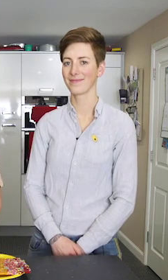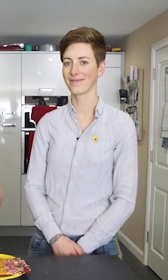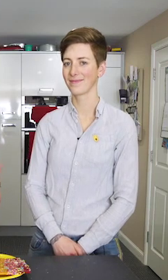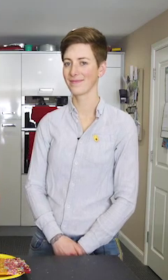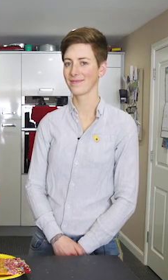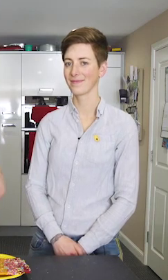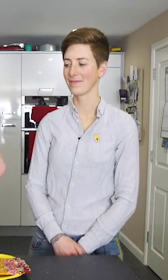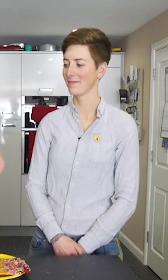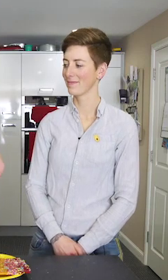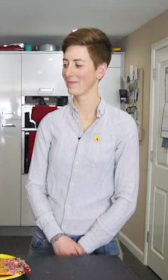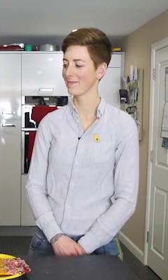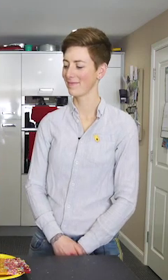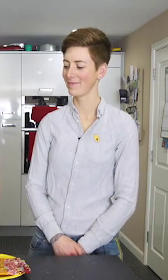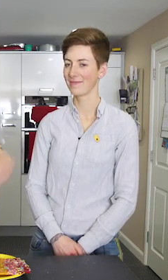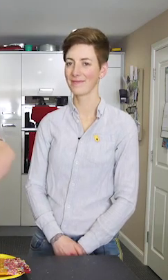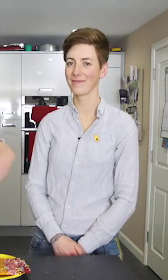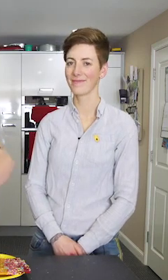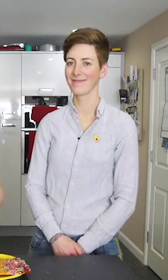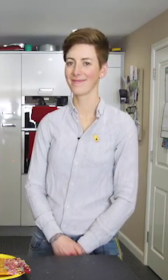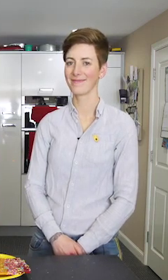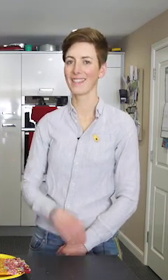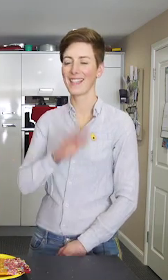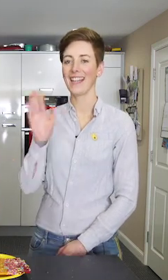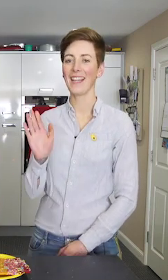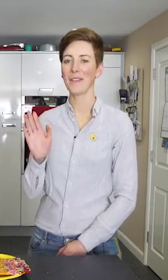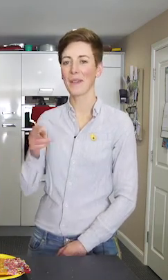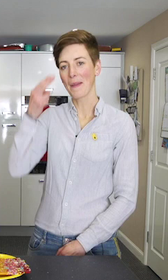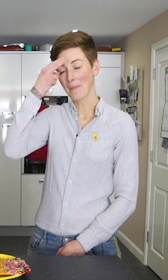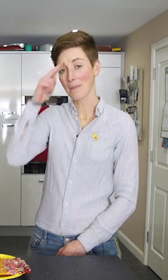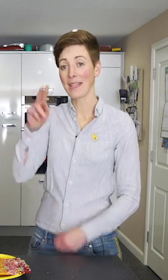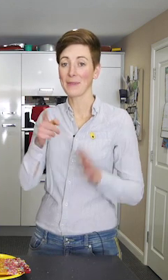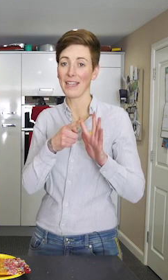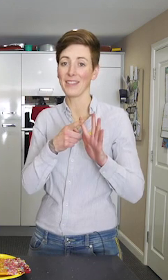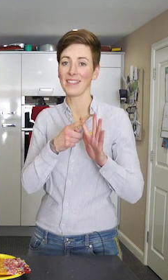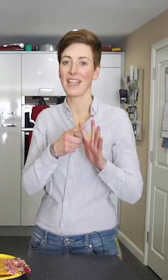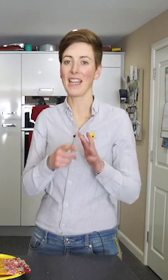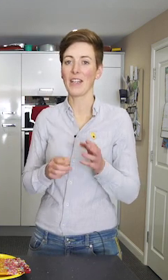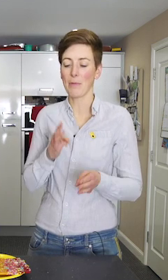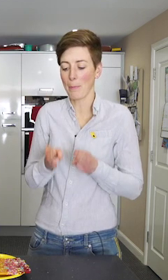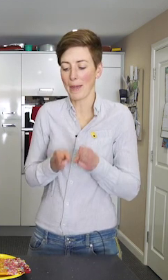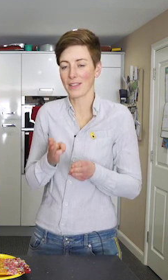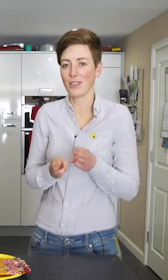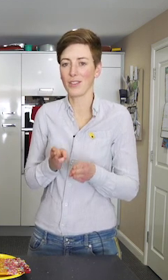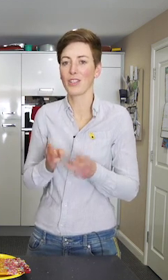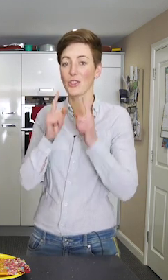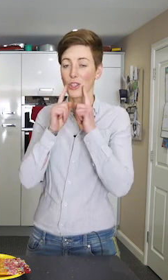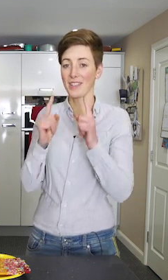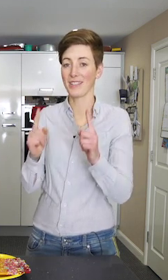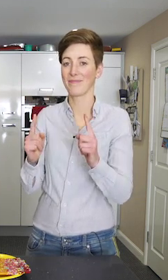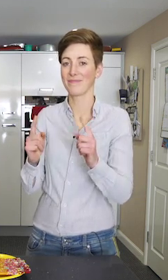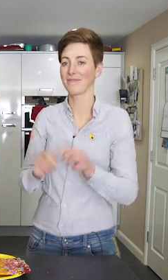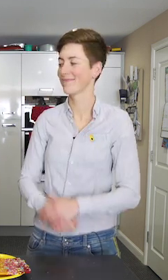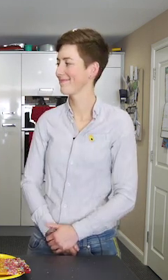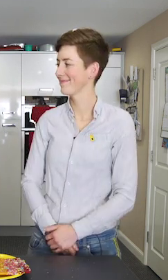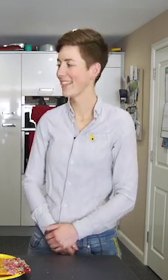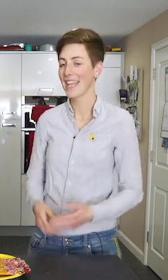Hi and welcome to Bryony May Bakes. Hello, my name's Erin and I'm a Makaton tutor.